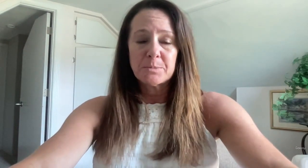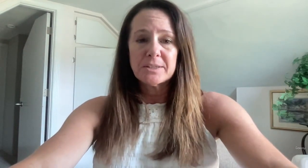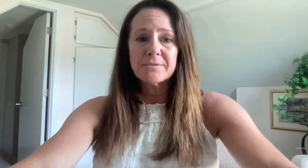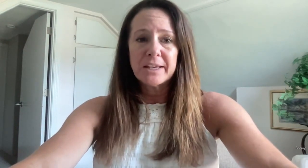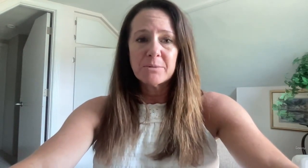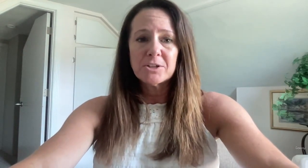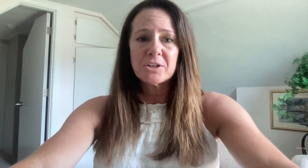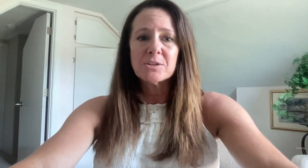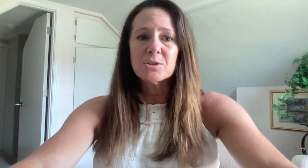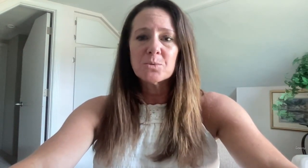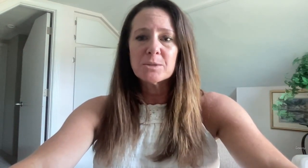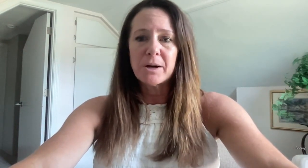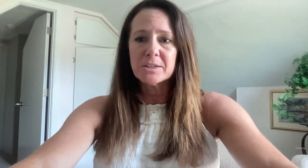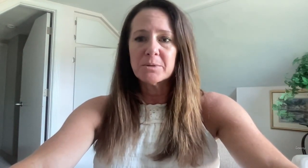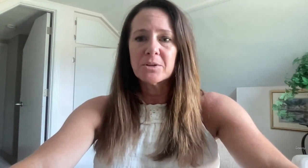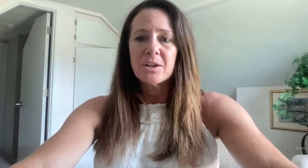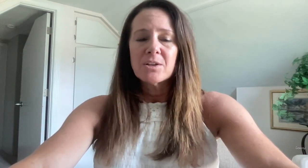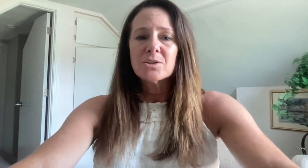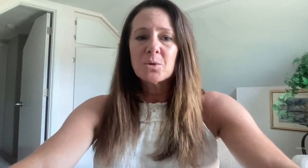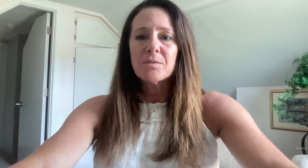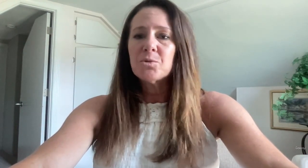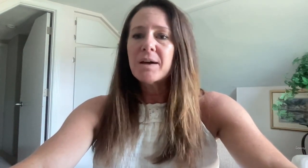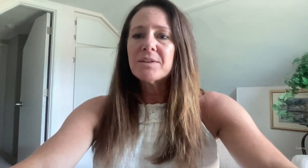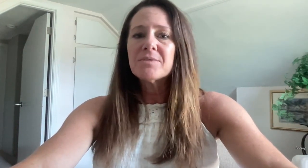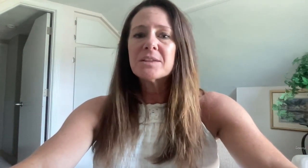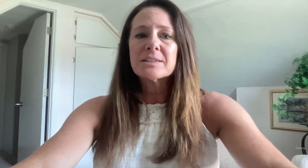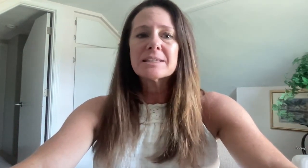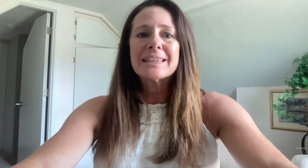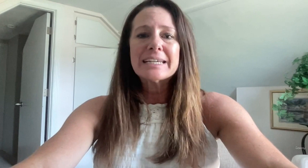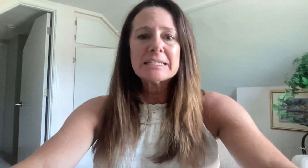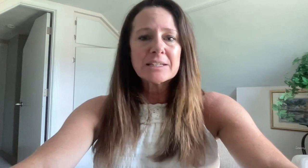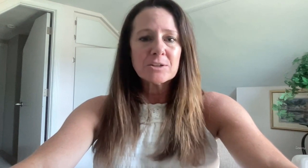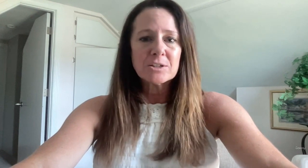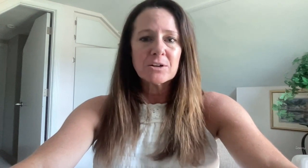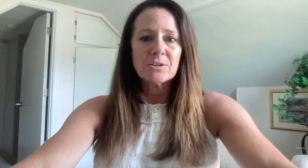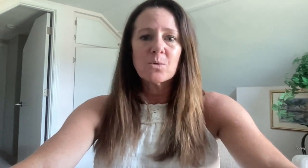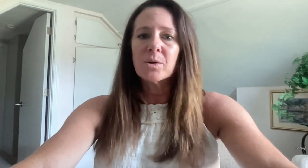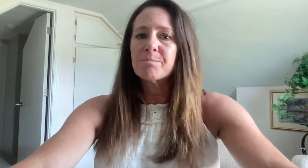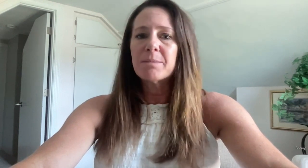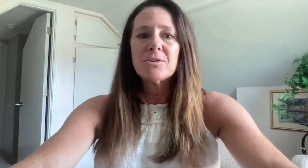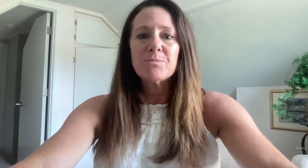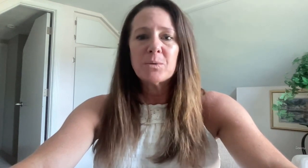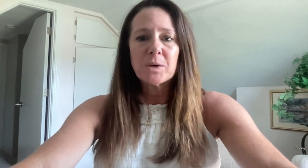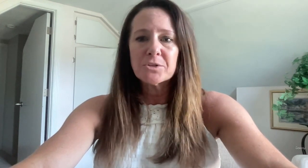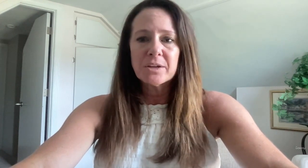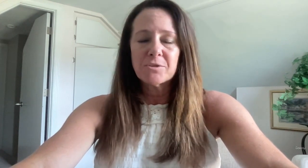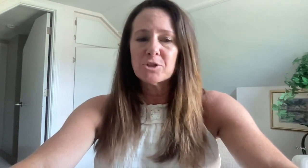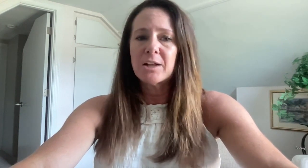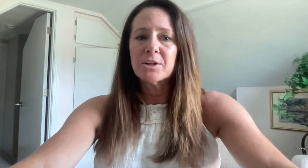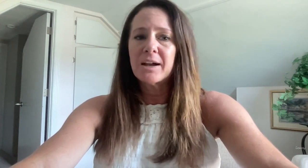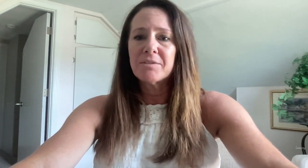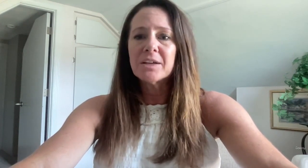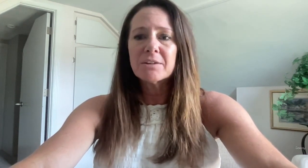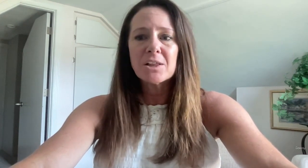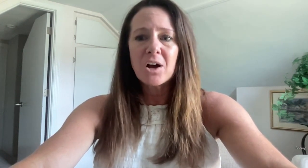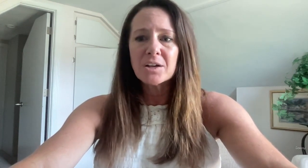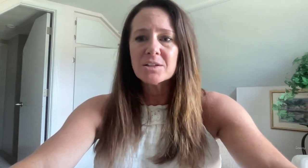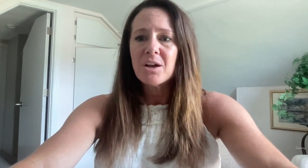expressive language as soon as possible. So if you have even the slightest concern, or maybe you've been wondering if your child could have hearing loss,